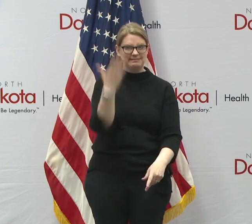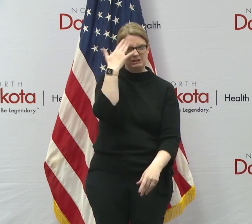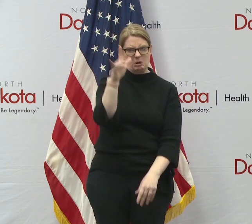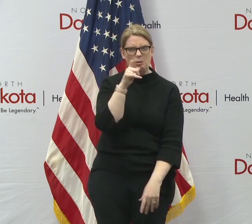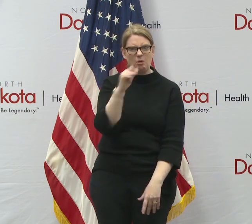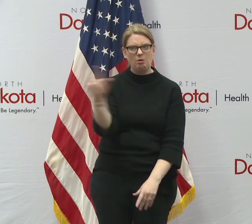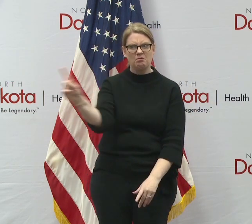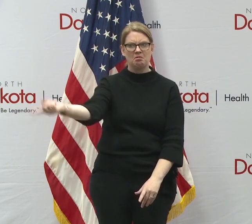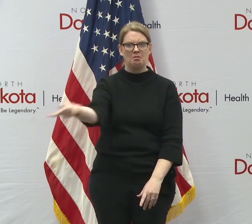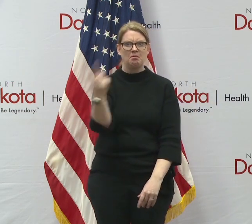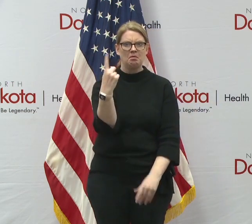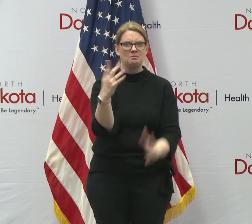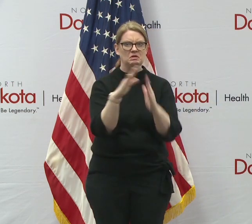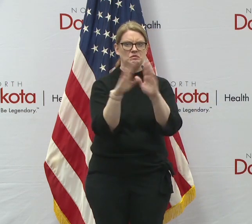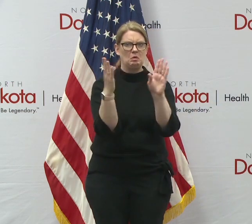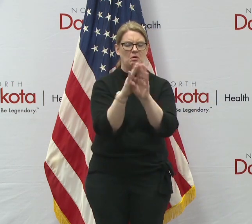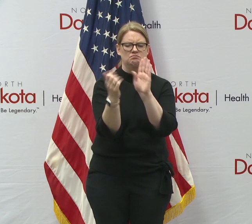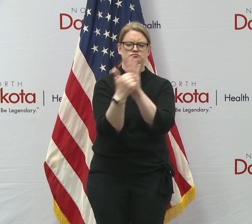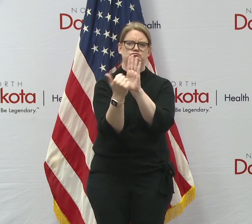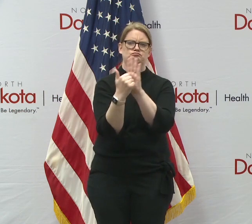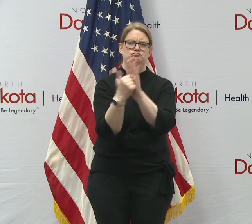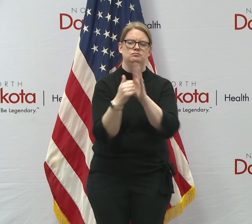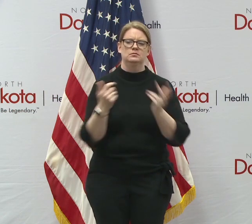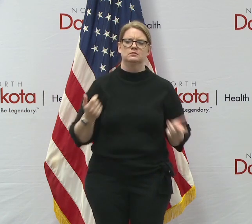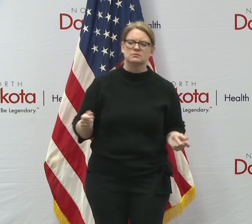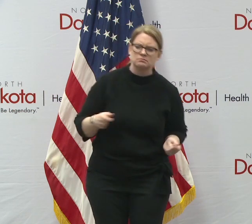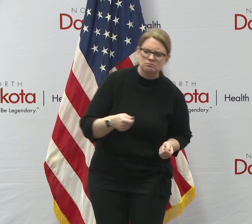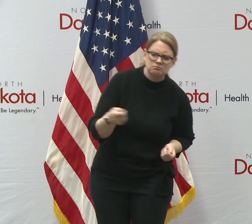are in your household. And so again, if you are